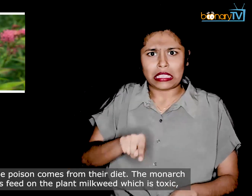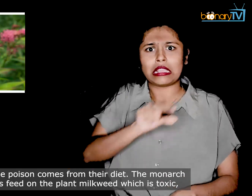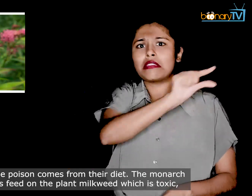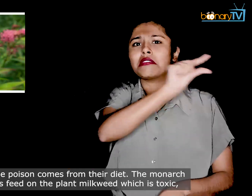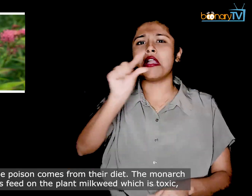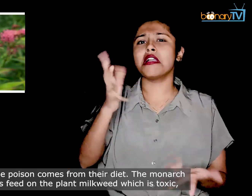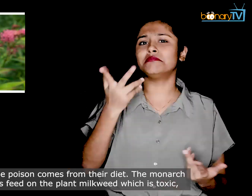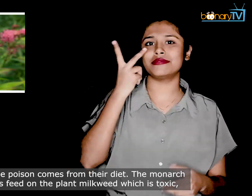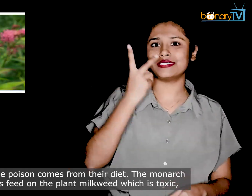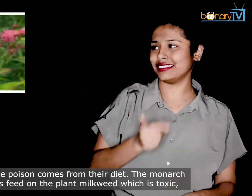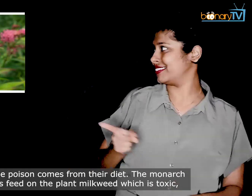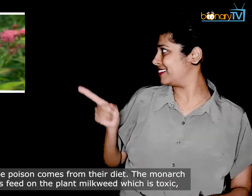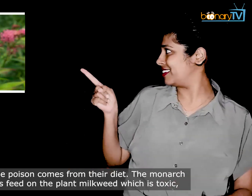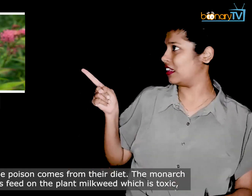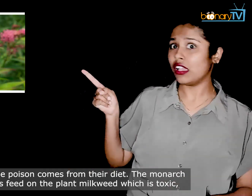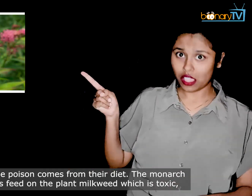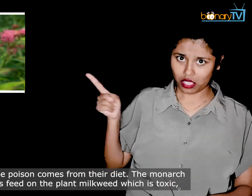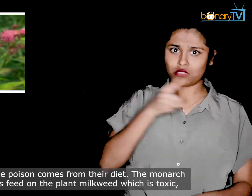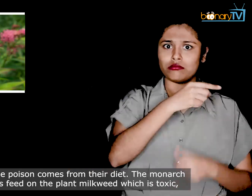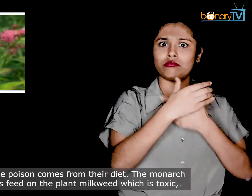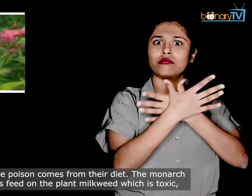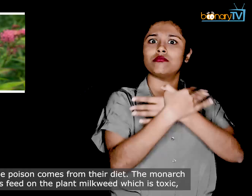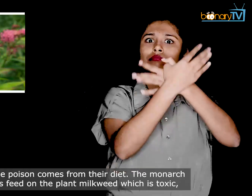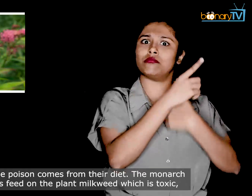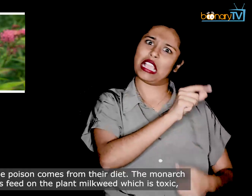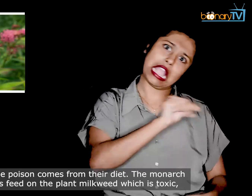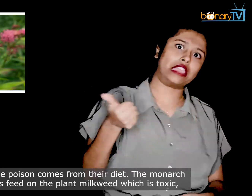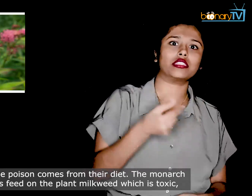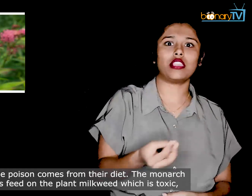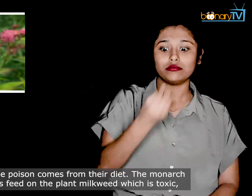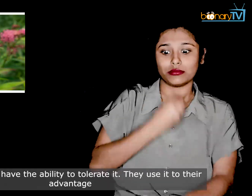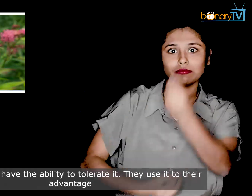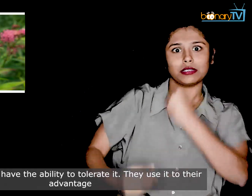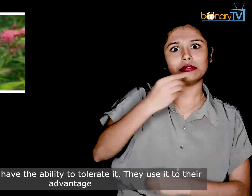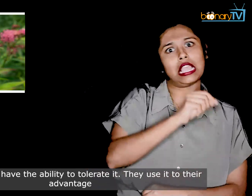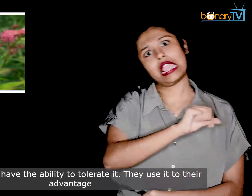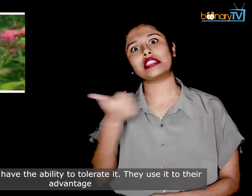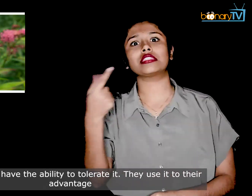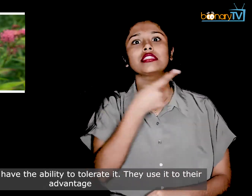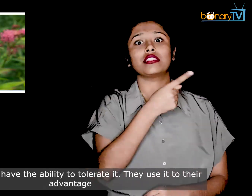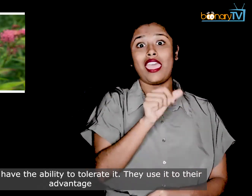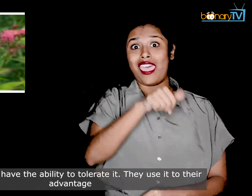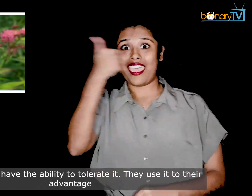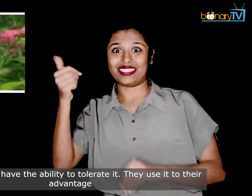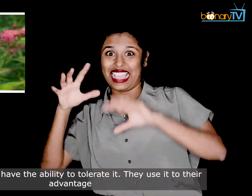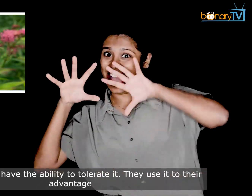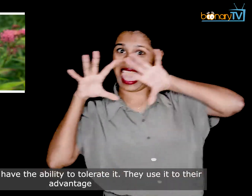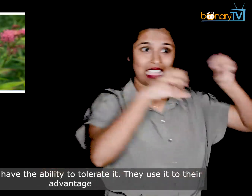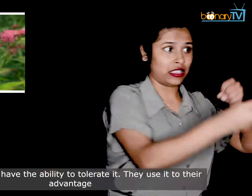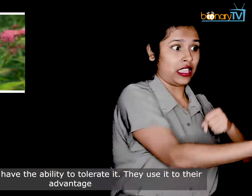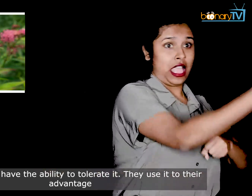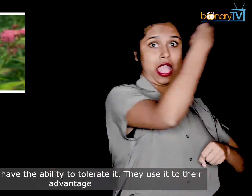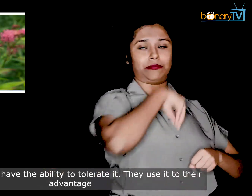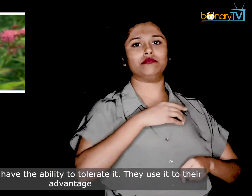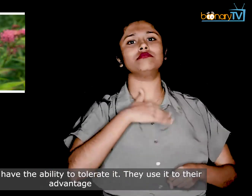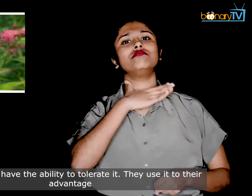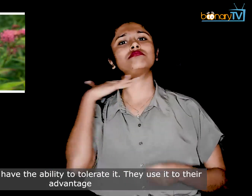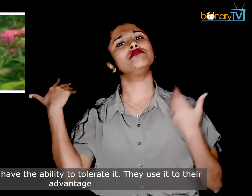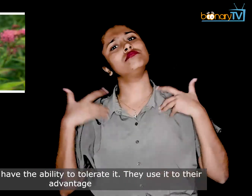on the plant milkweed which is toxic. But monarchs have the ability to tolerate it. They use it to their